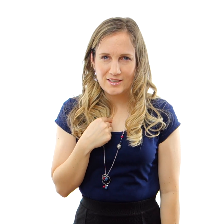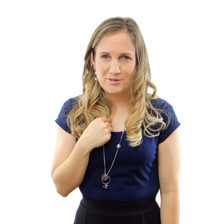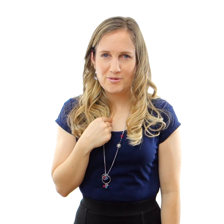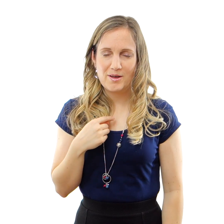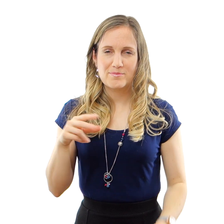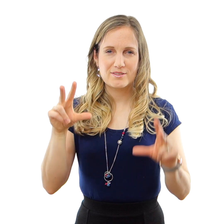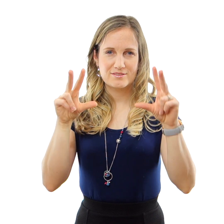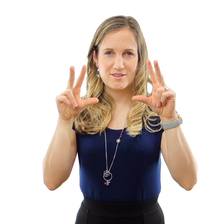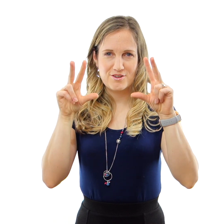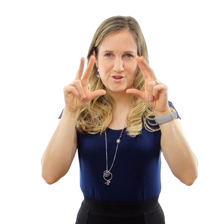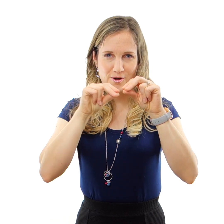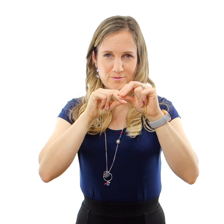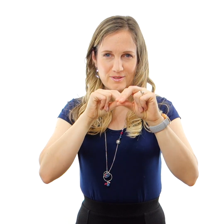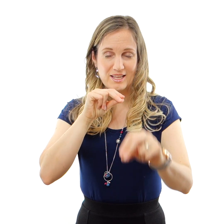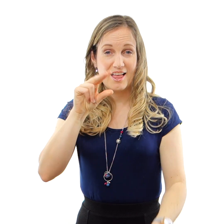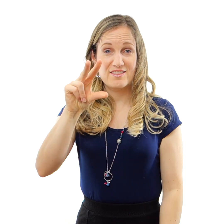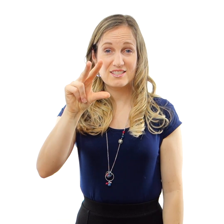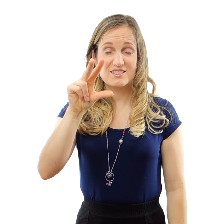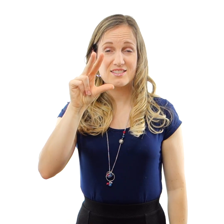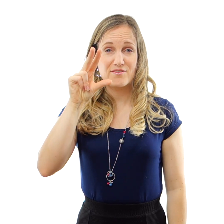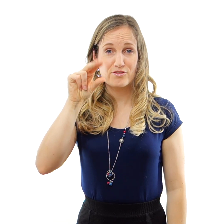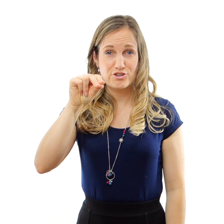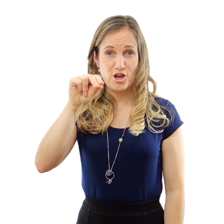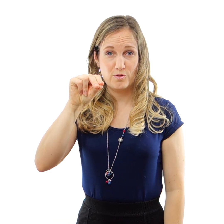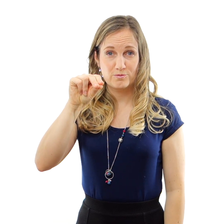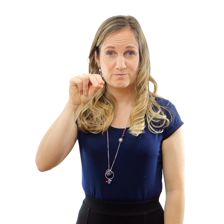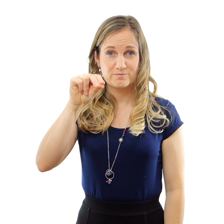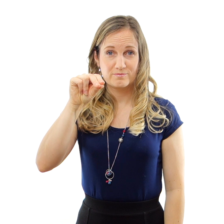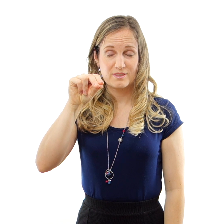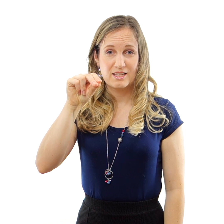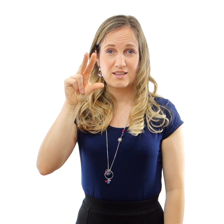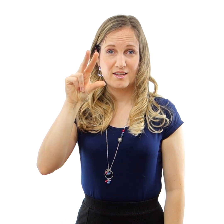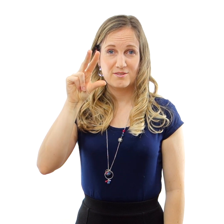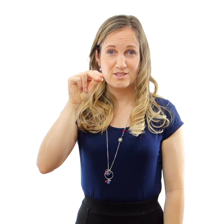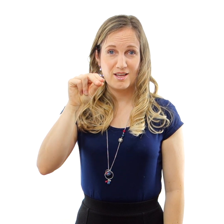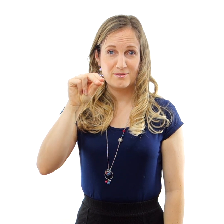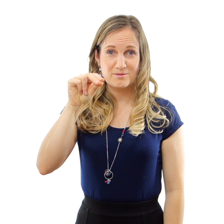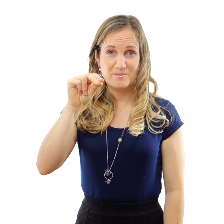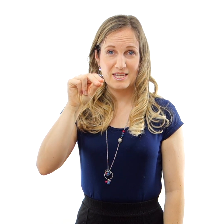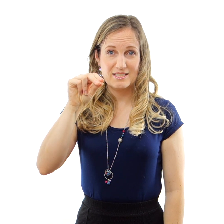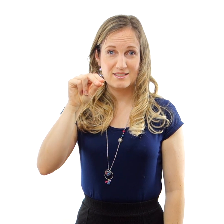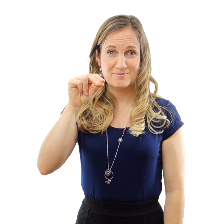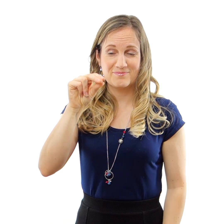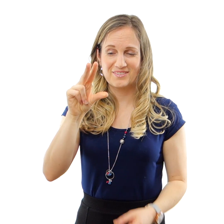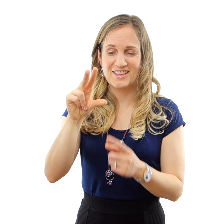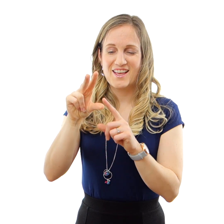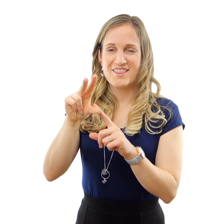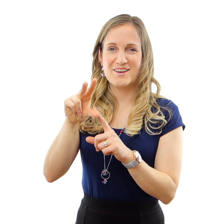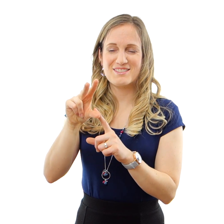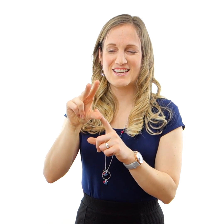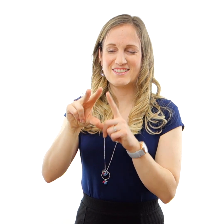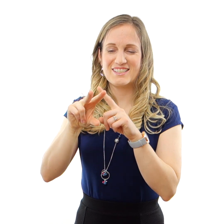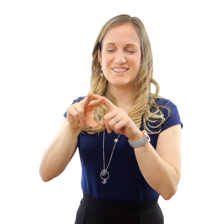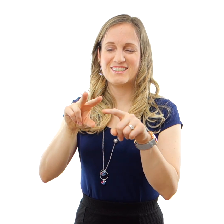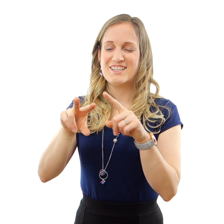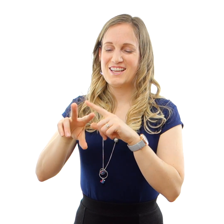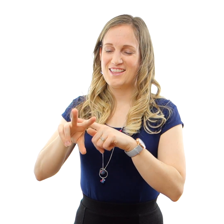grow up. No. And this is the sign for no. I use it a lot with my kids. Thumbs down here, and then